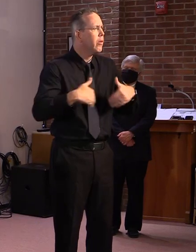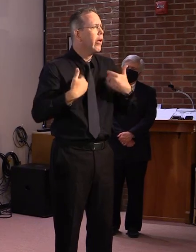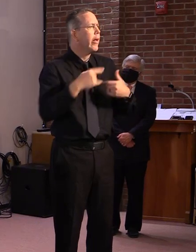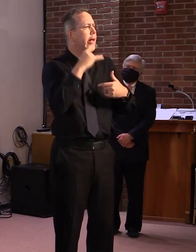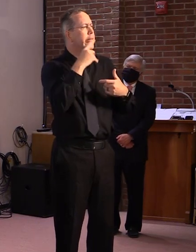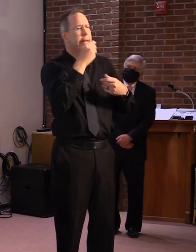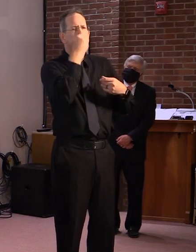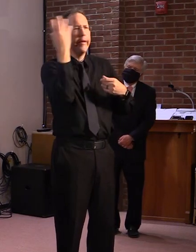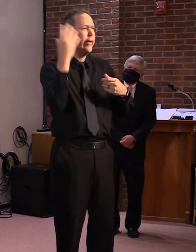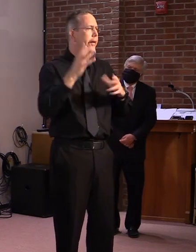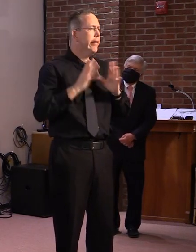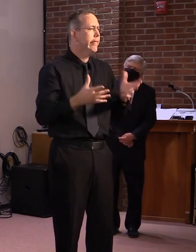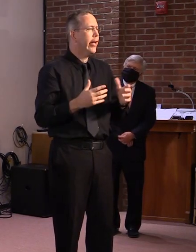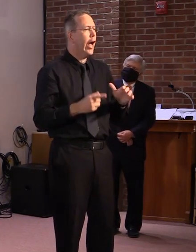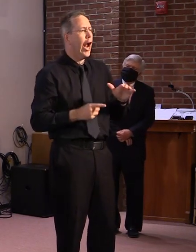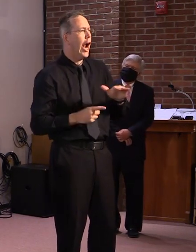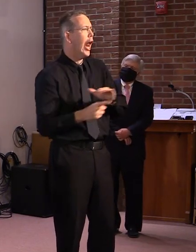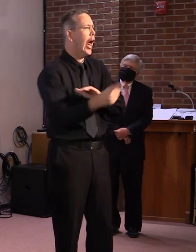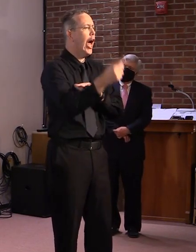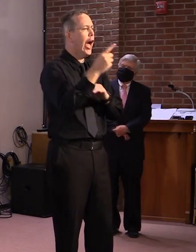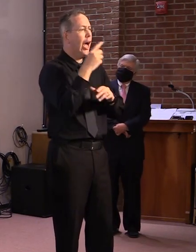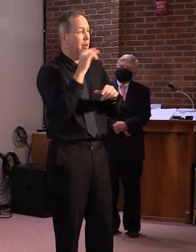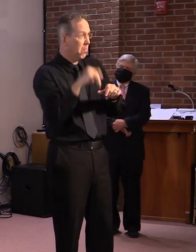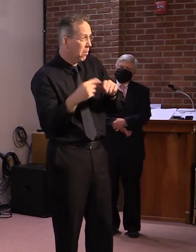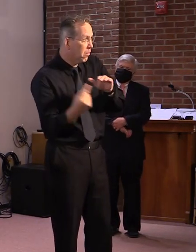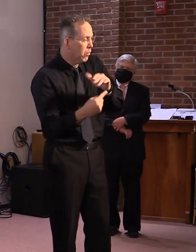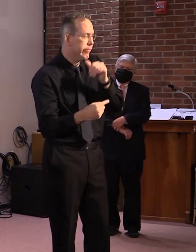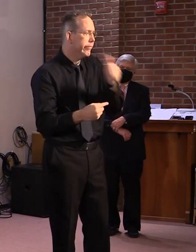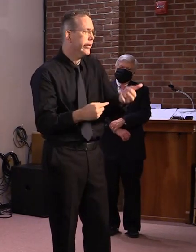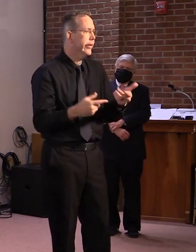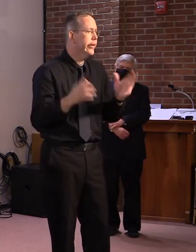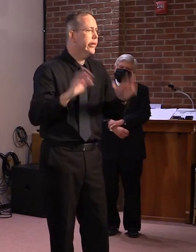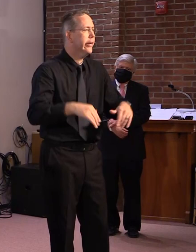and staying inside, but how that might play out